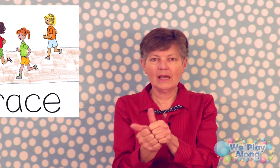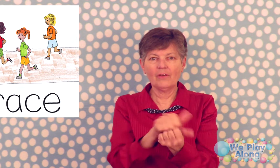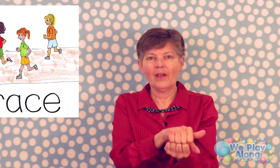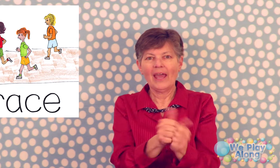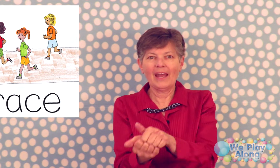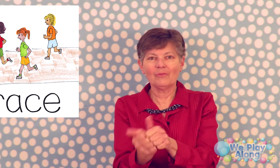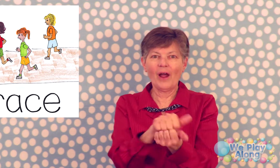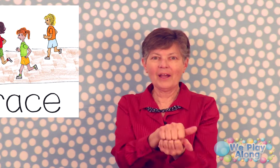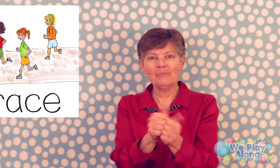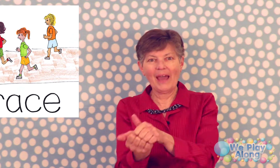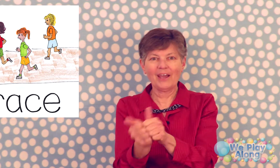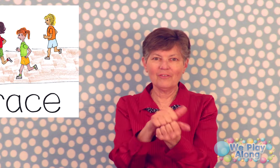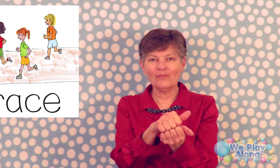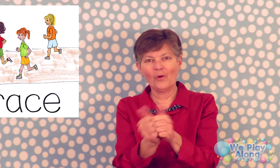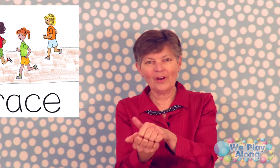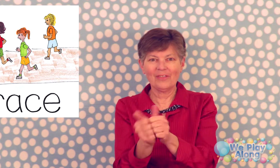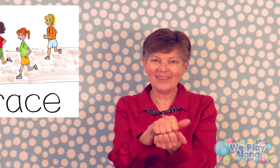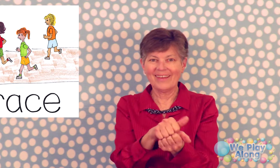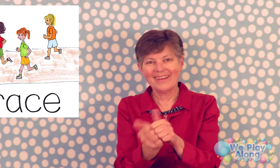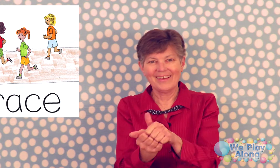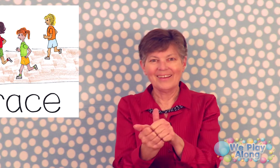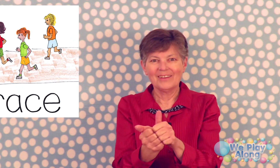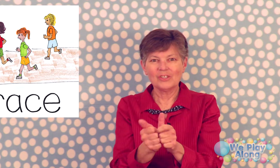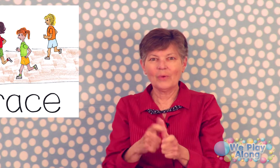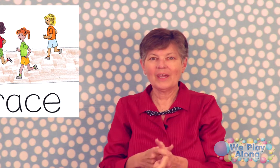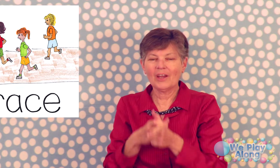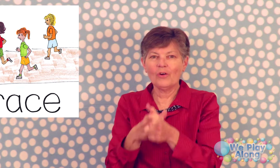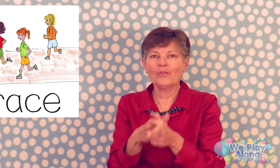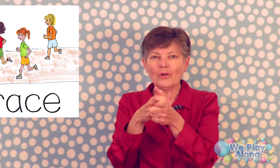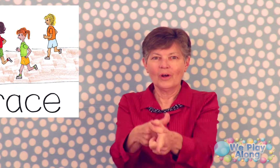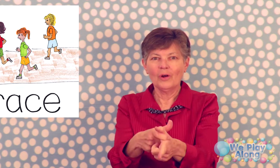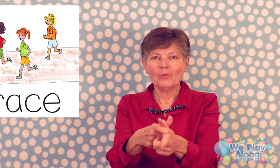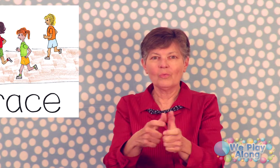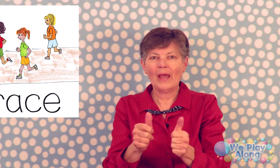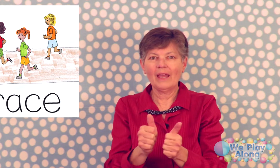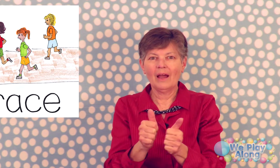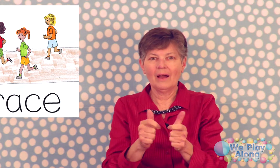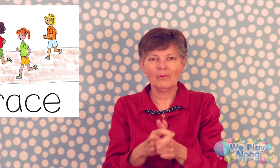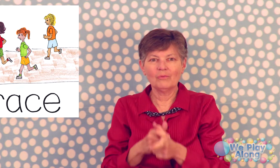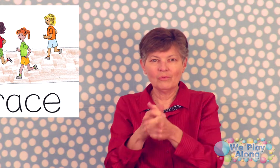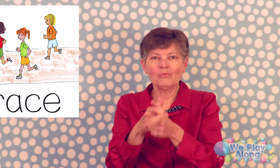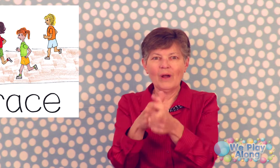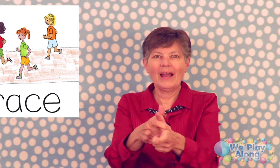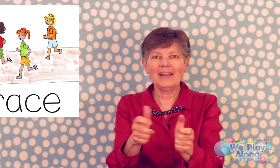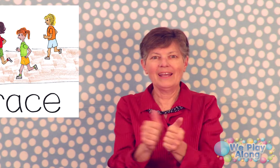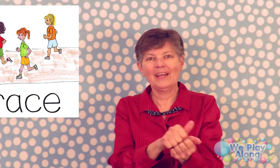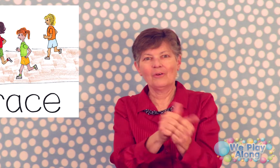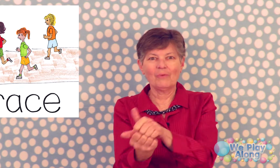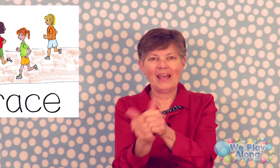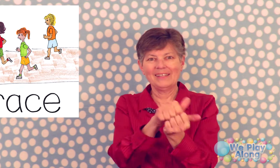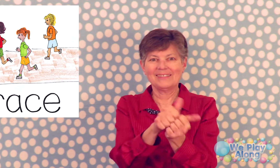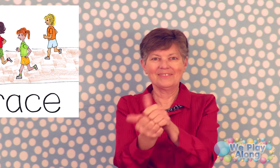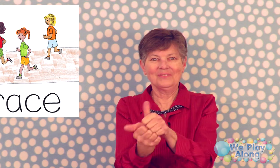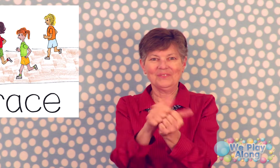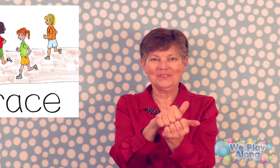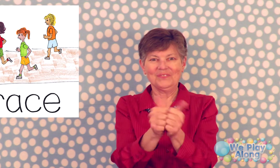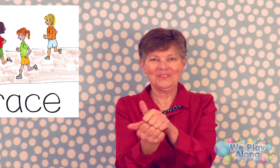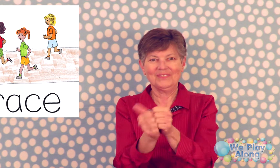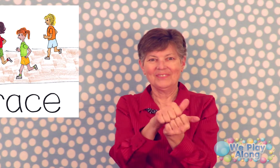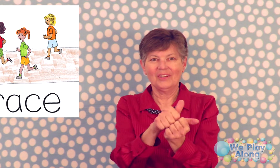together and rock them back and forth. So we can go for a run in a race.